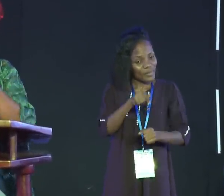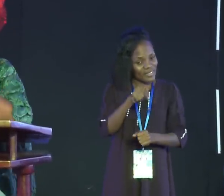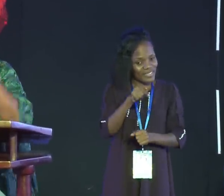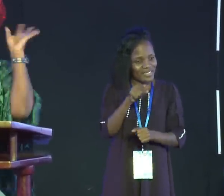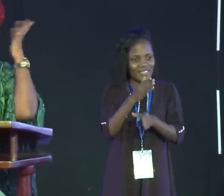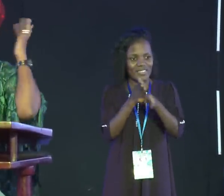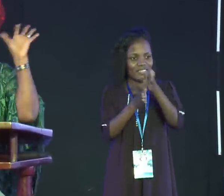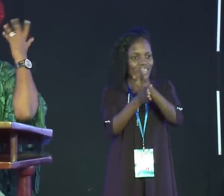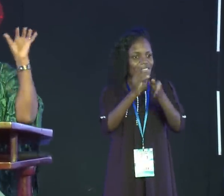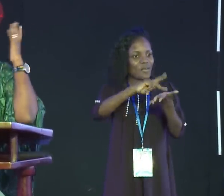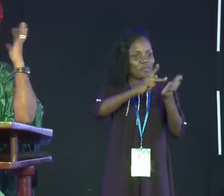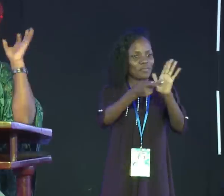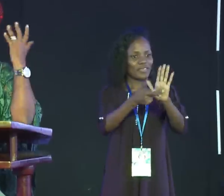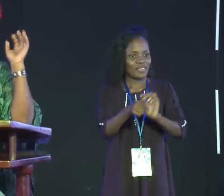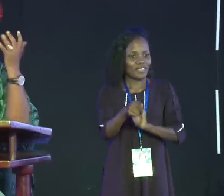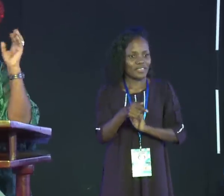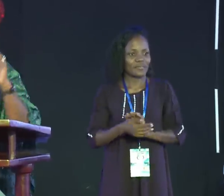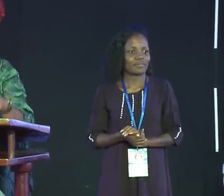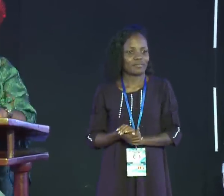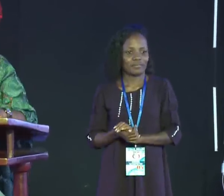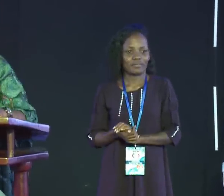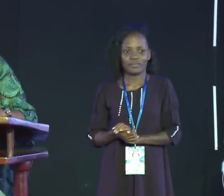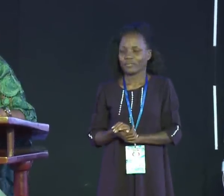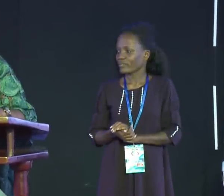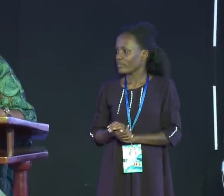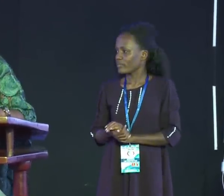or altering in this preparation.